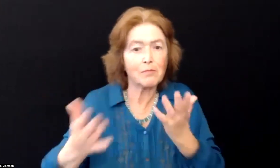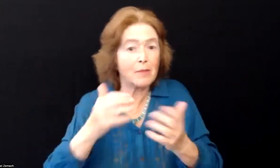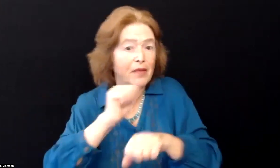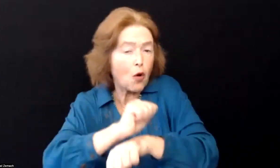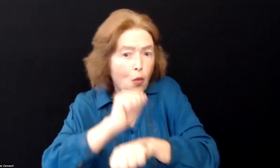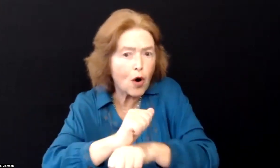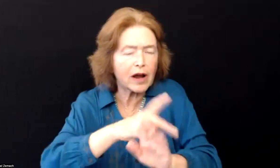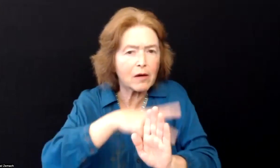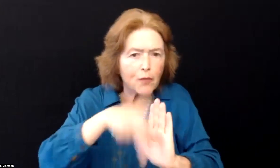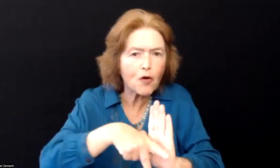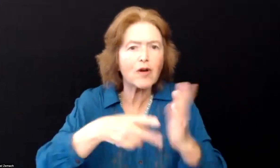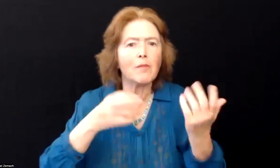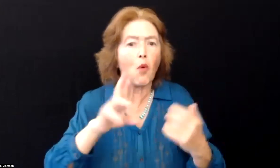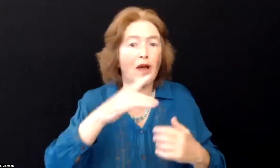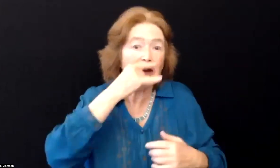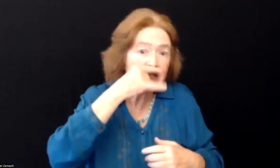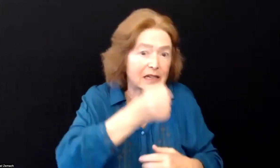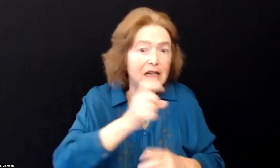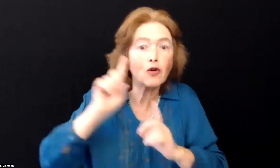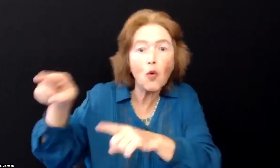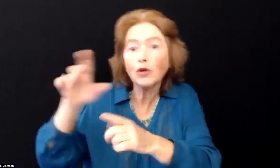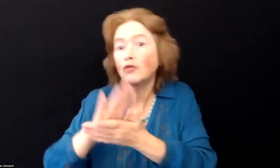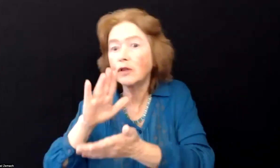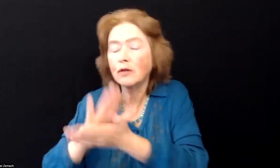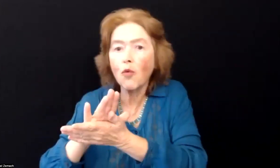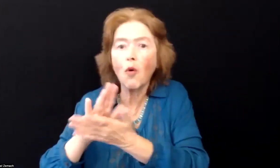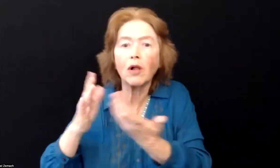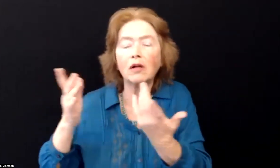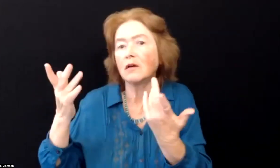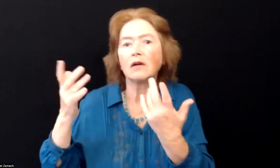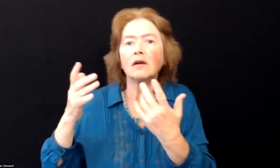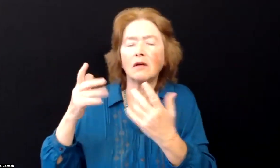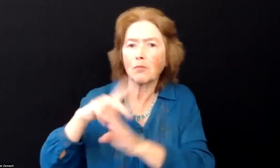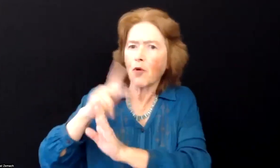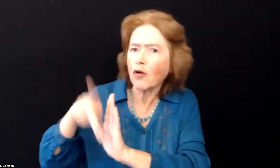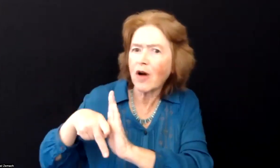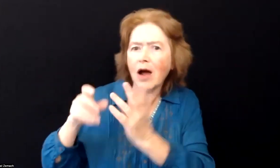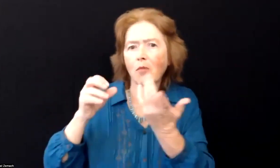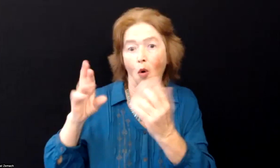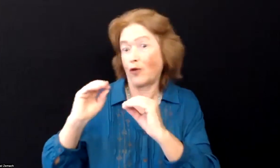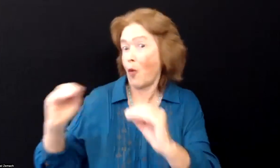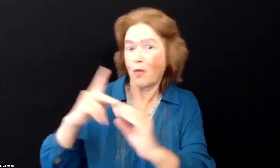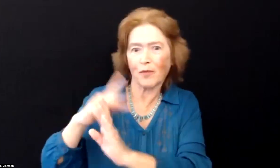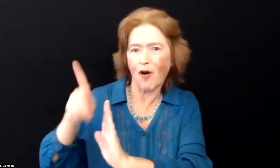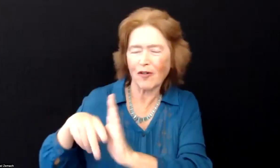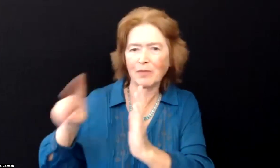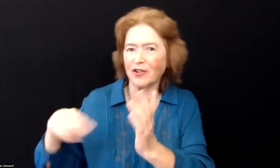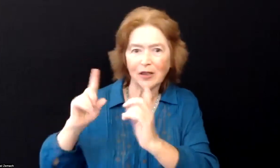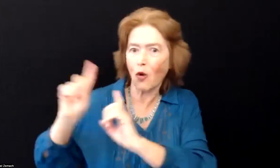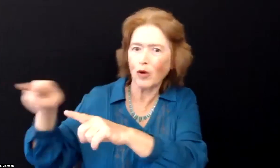the program in their school a little closer. And if there is no deaf program, go visit